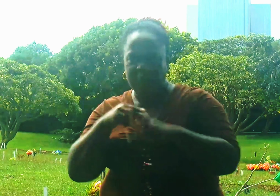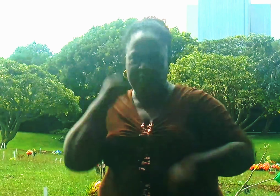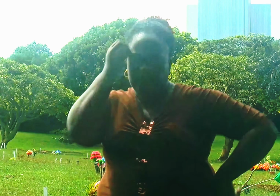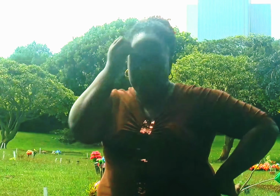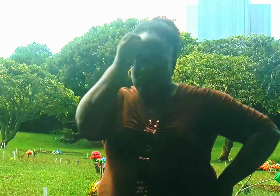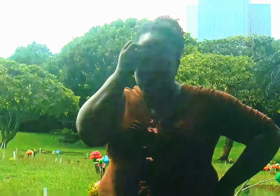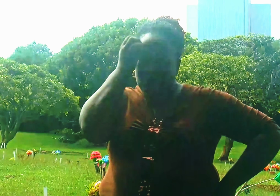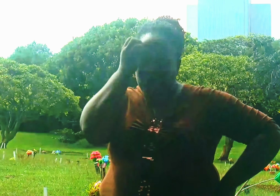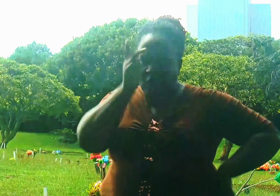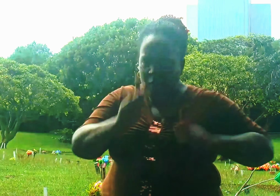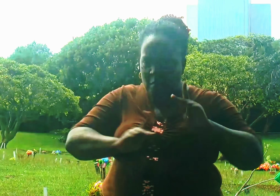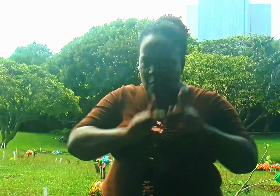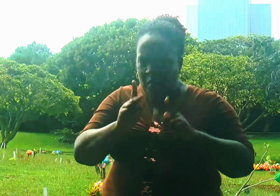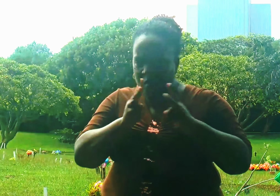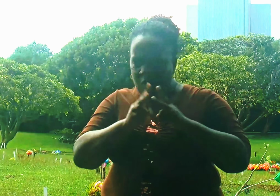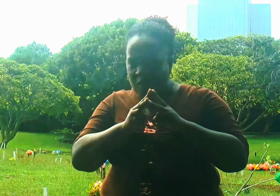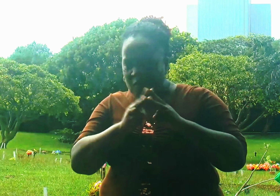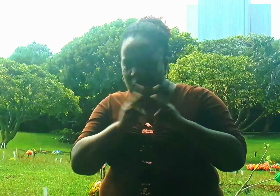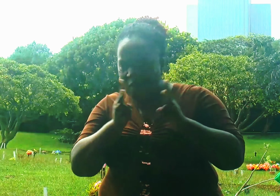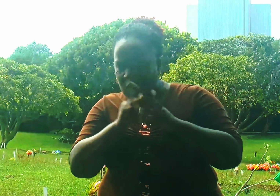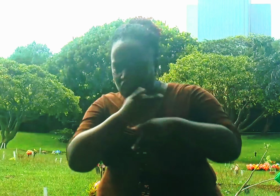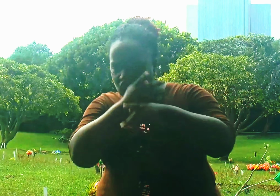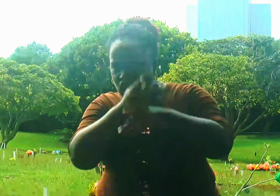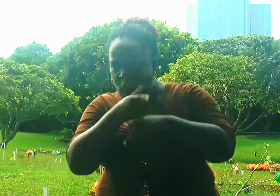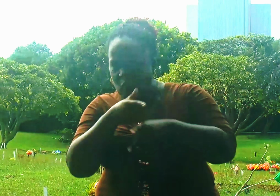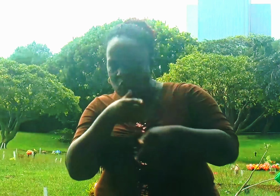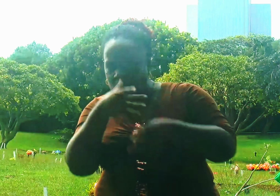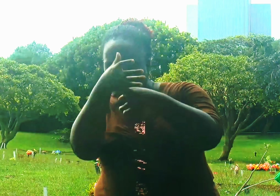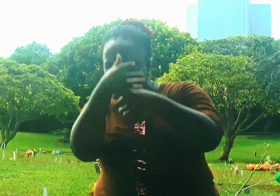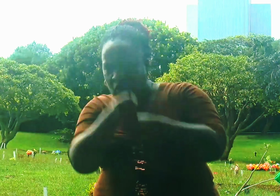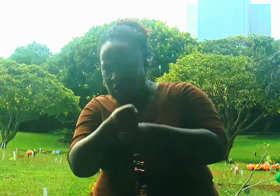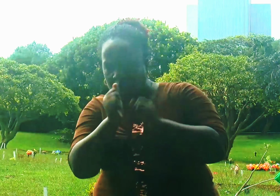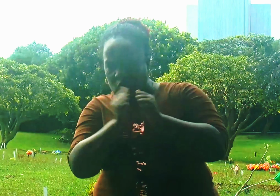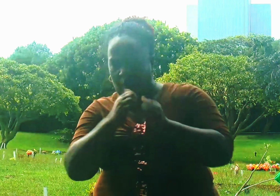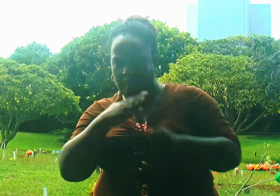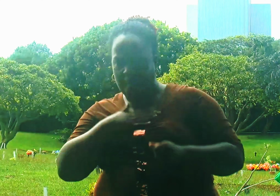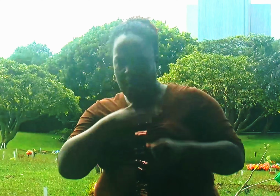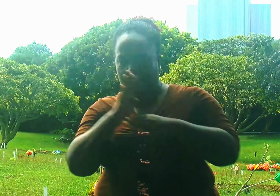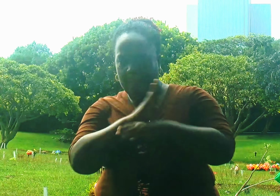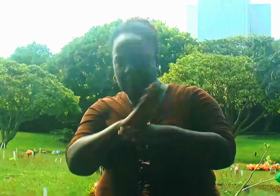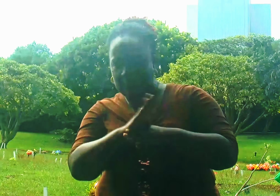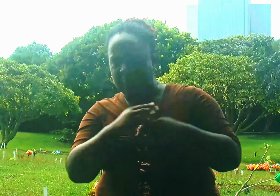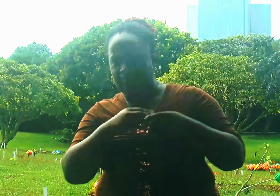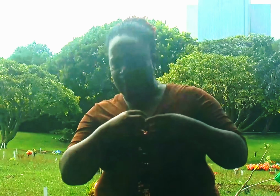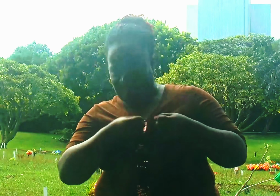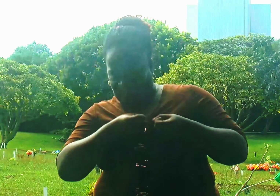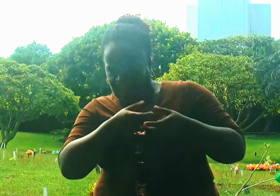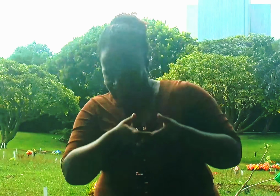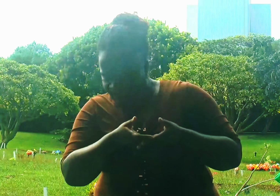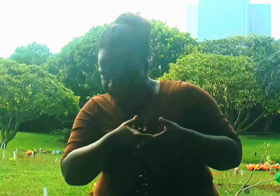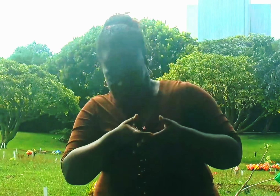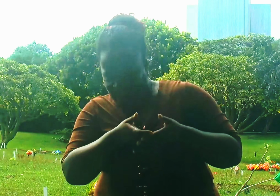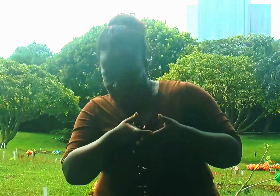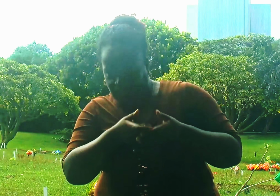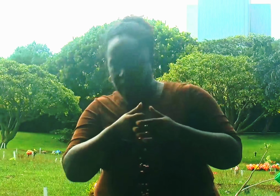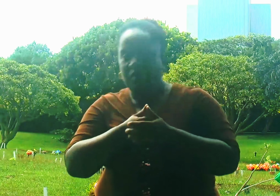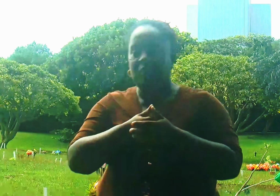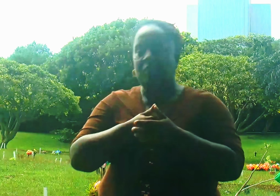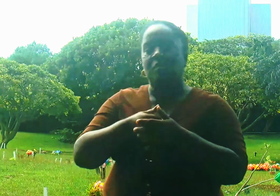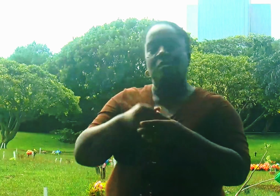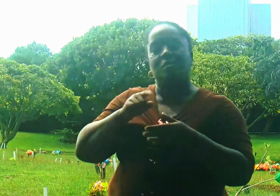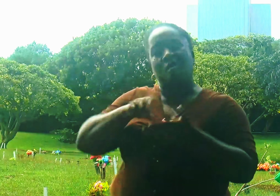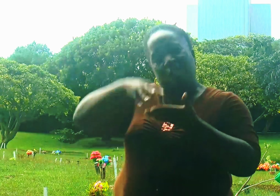and was very cautious as to who he would trust with his personal business or possessions, something he might have learned